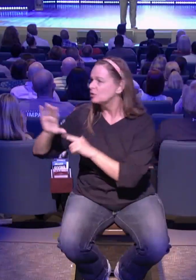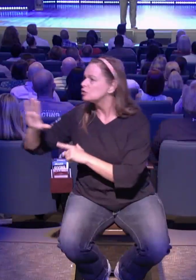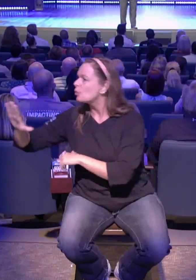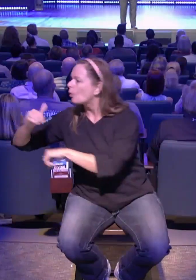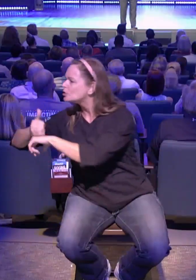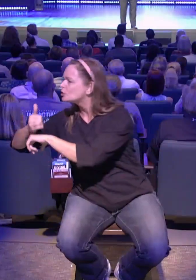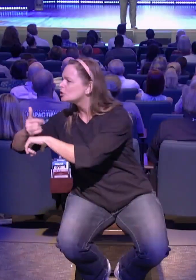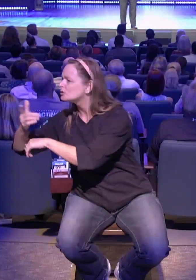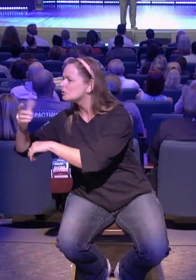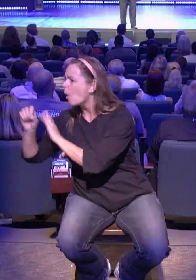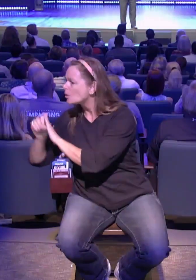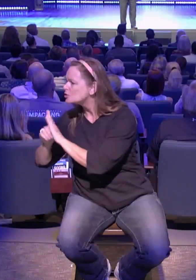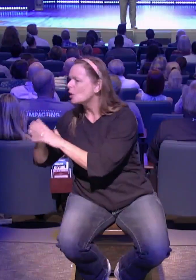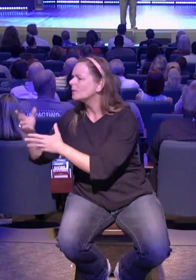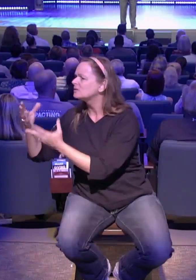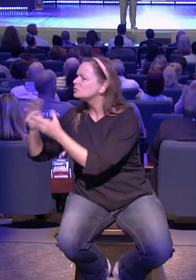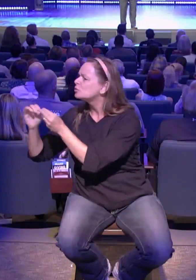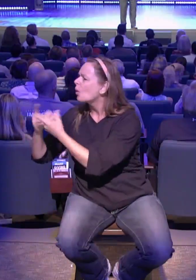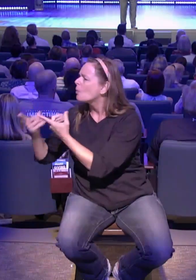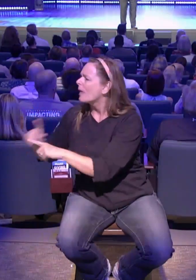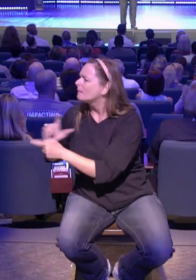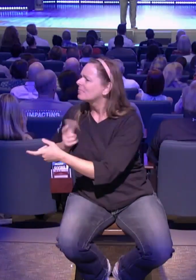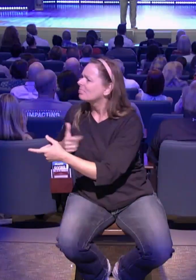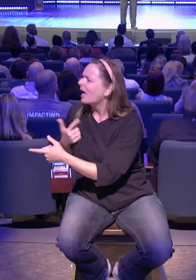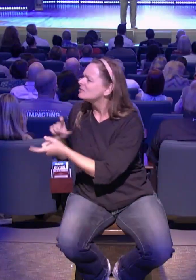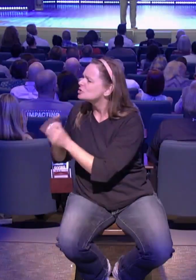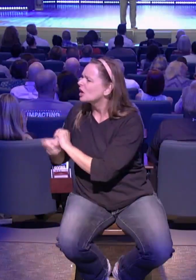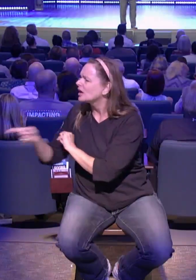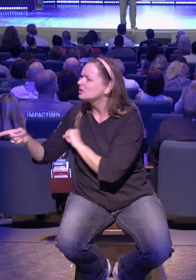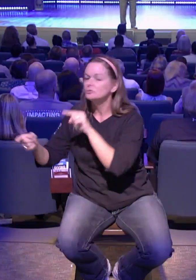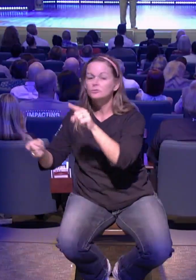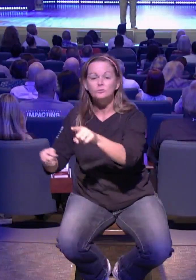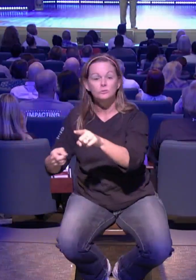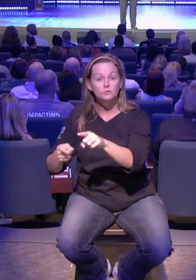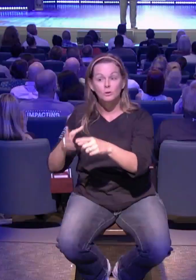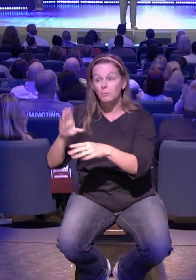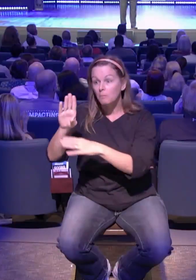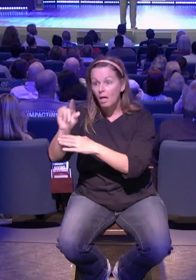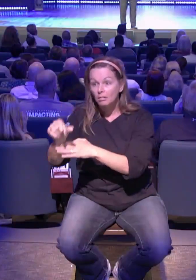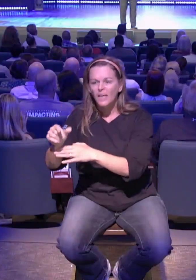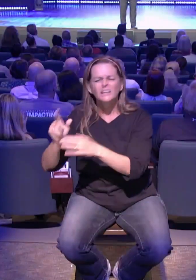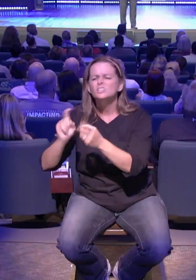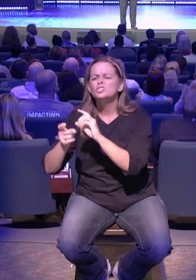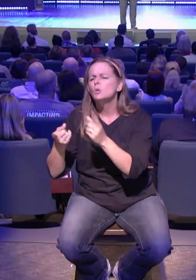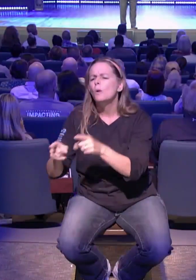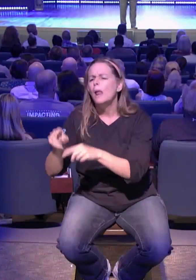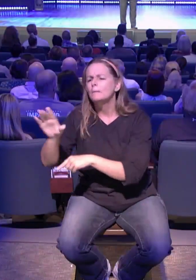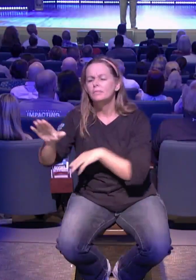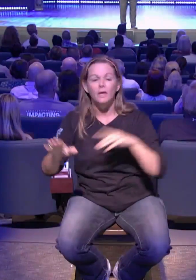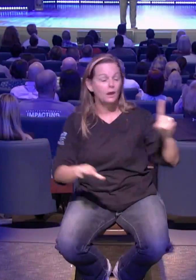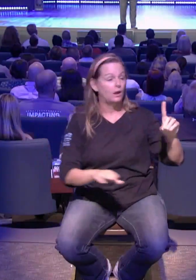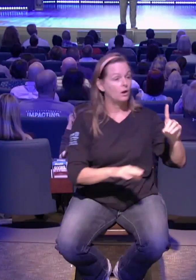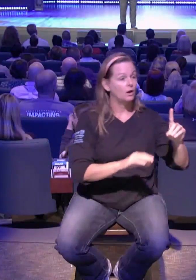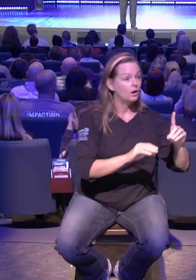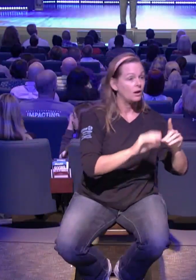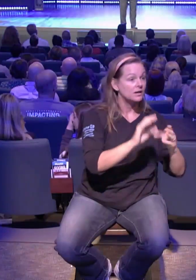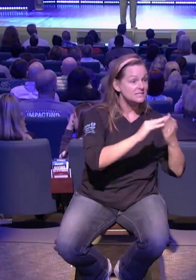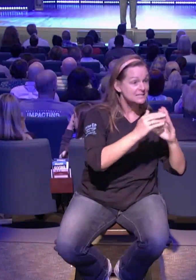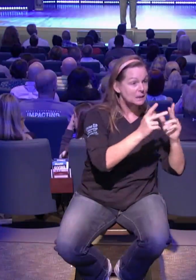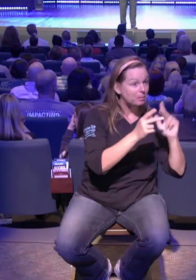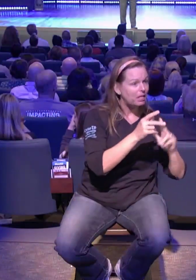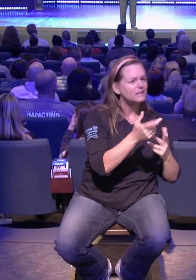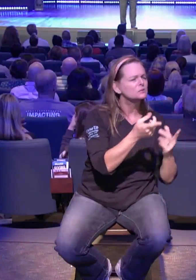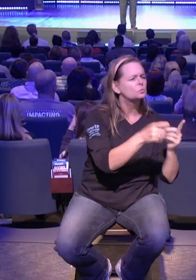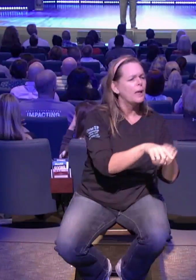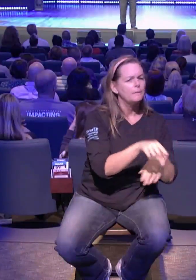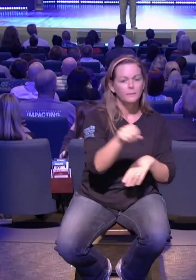life transformation. We love it. God's doing an amazing work. So here's